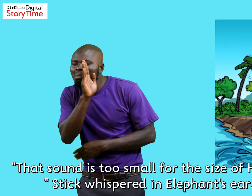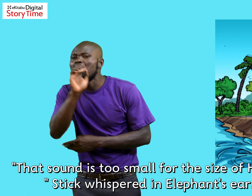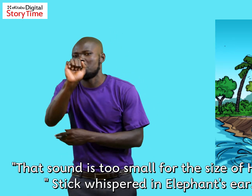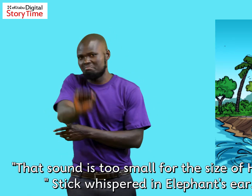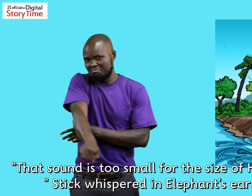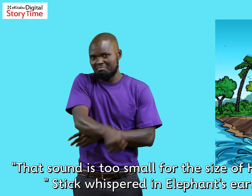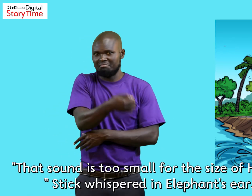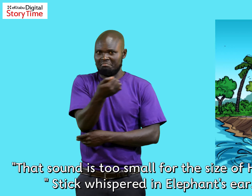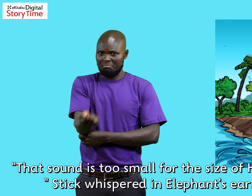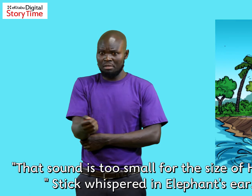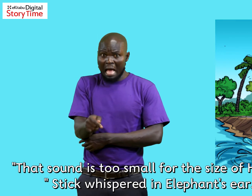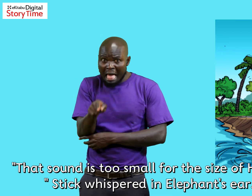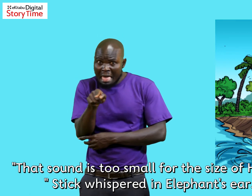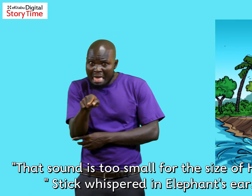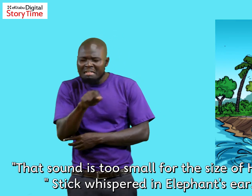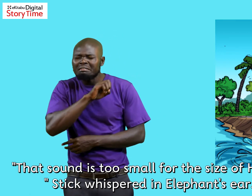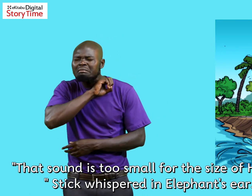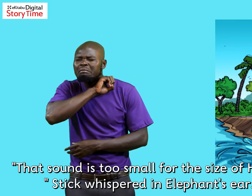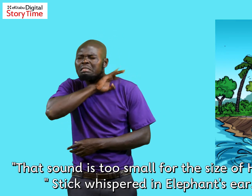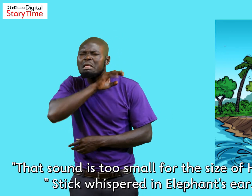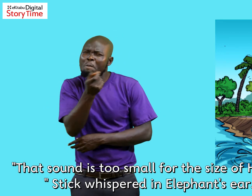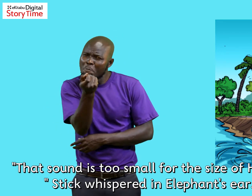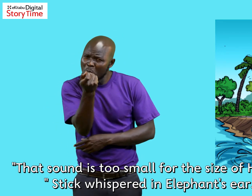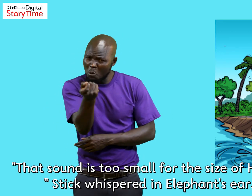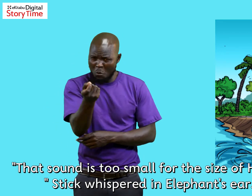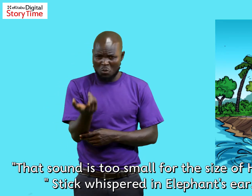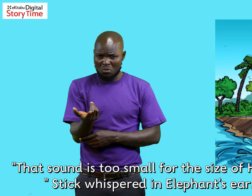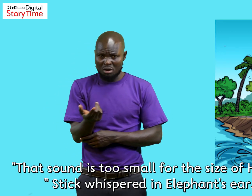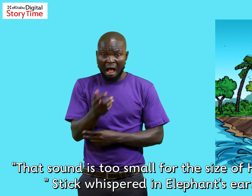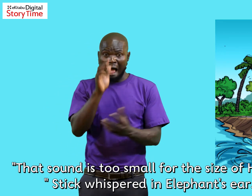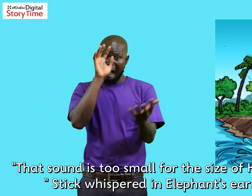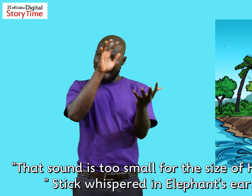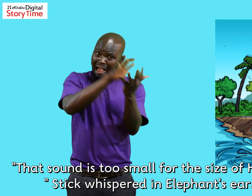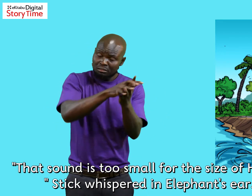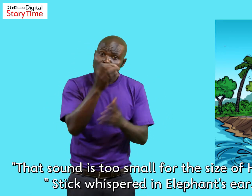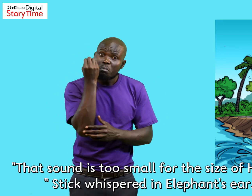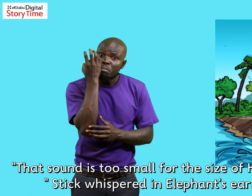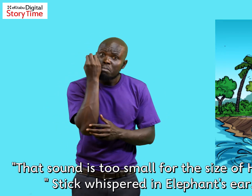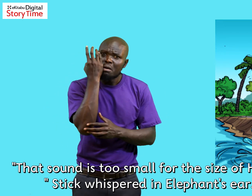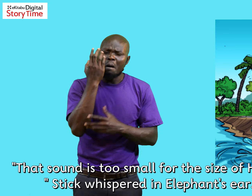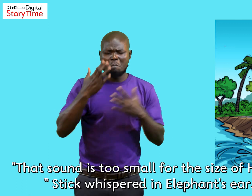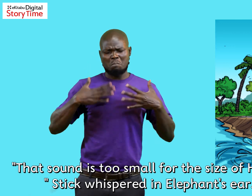"That sound is too small for the size of Hippo," Stick whispered in Elephant's ears.